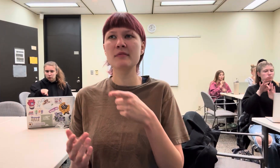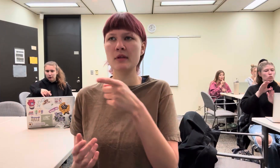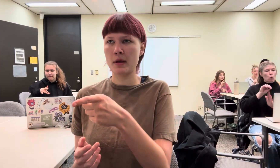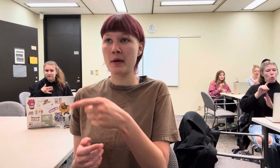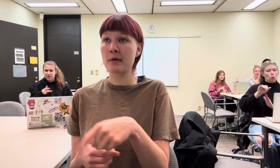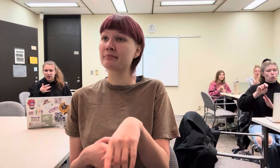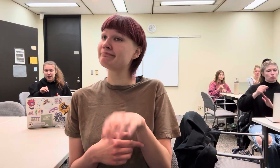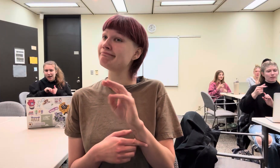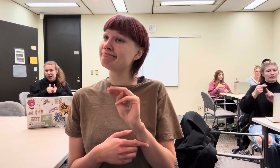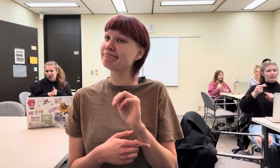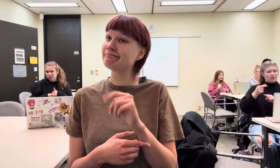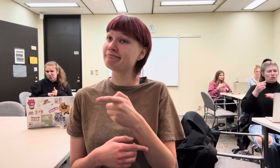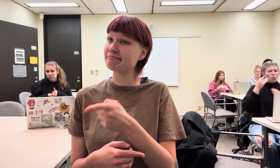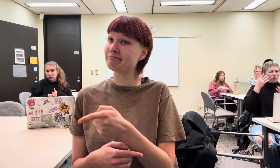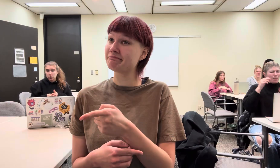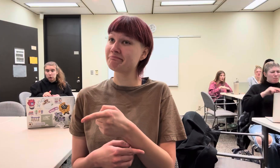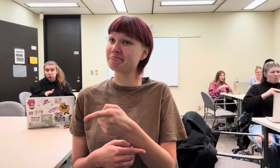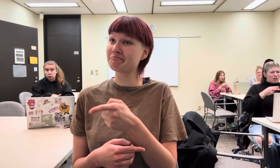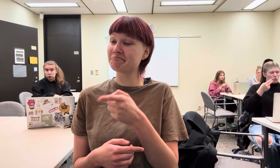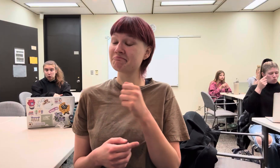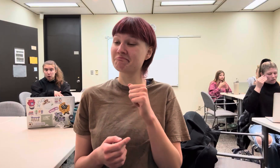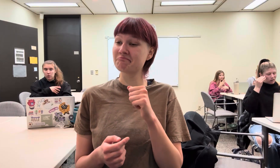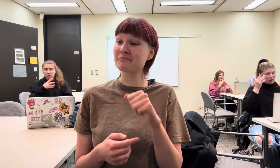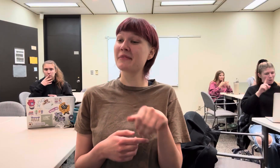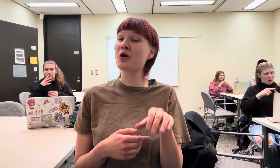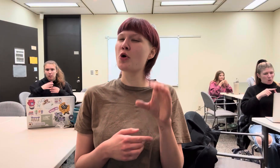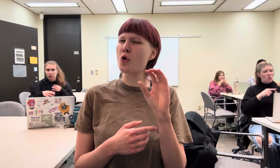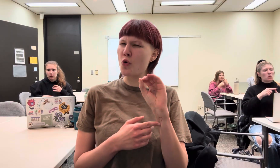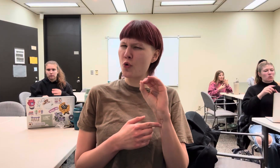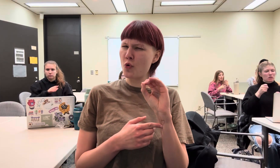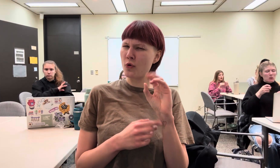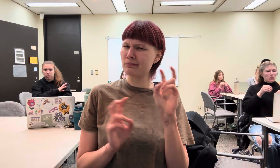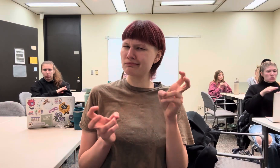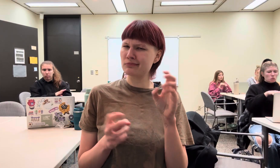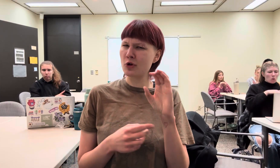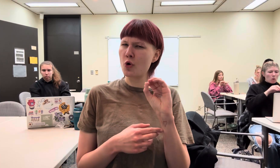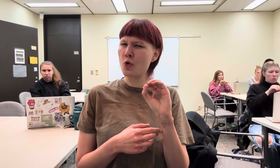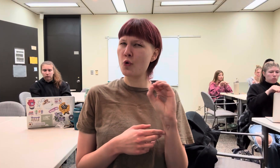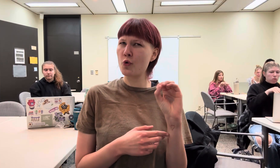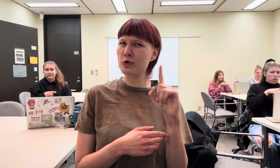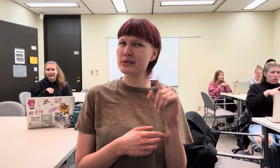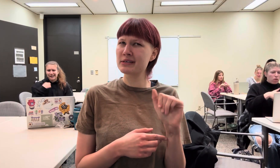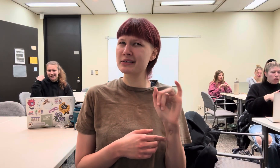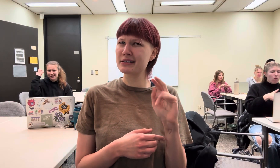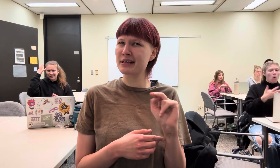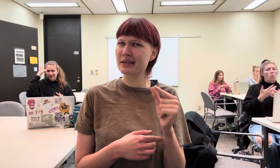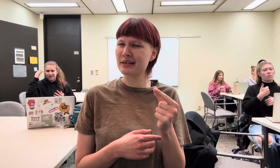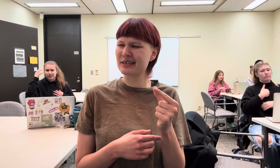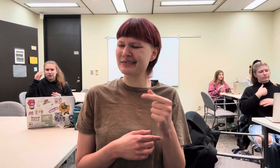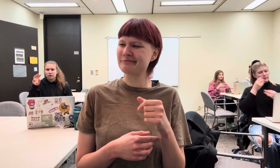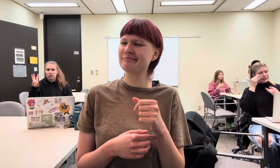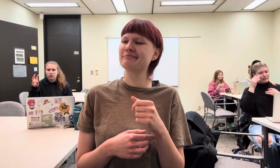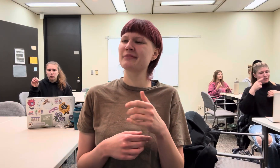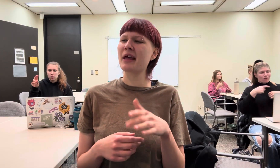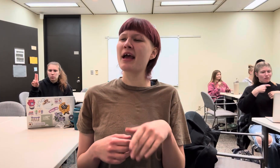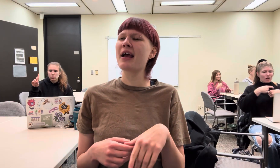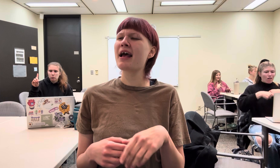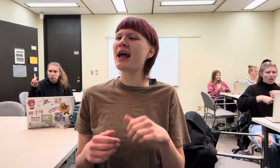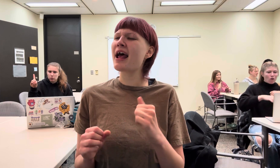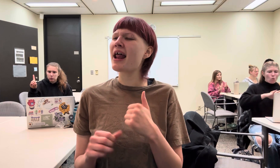Coming out real slow? Okay, I kind of think of like a wound or something that's kind of almost like pus oozing. I kind of see the pus thing. It's